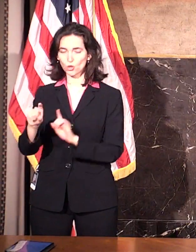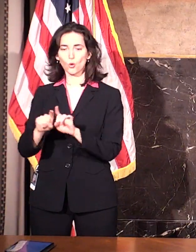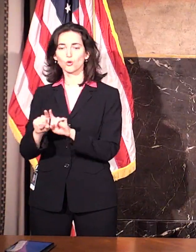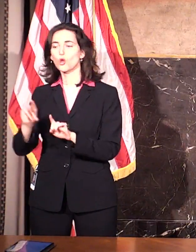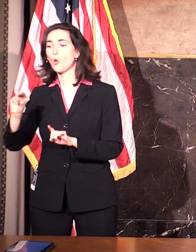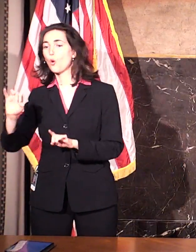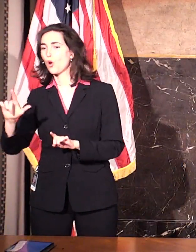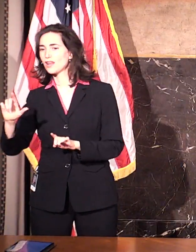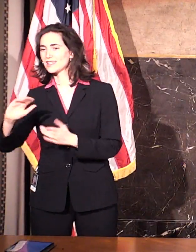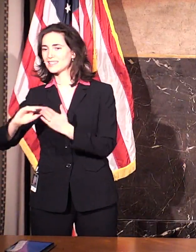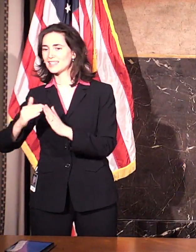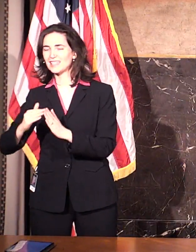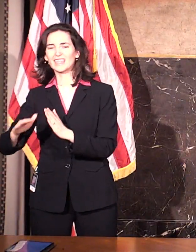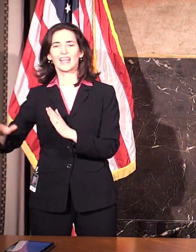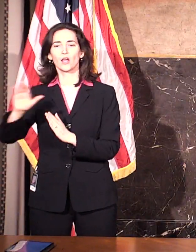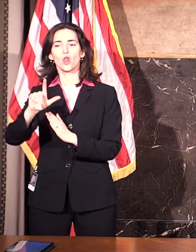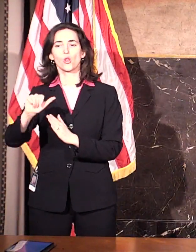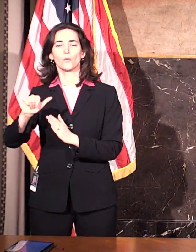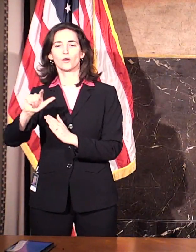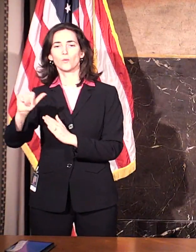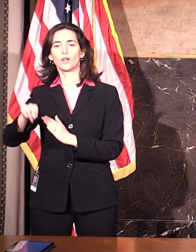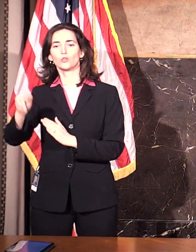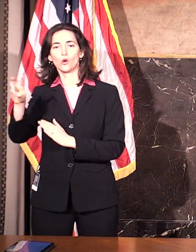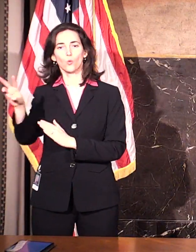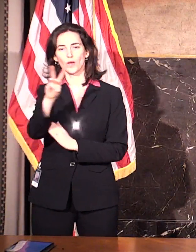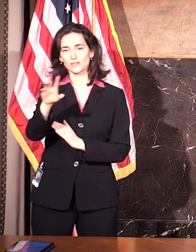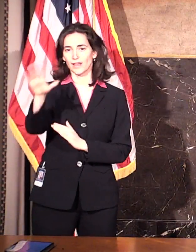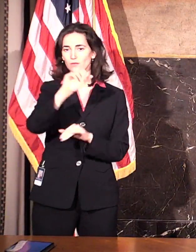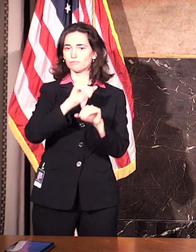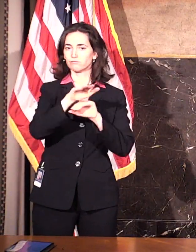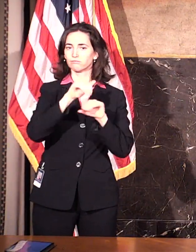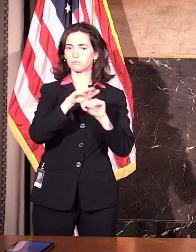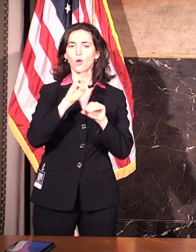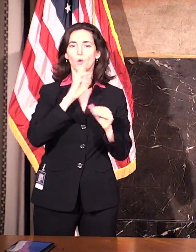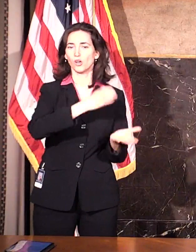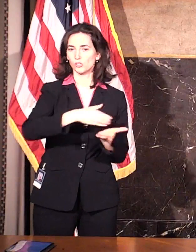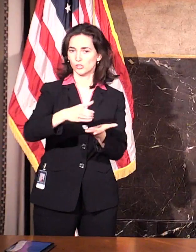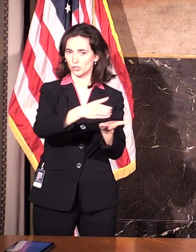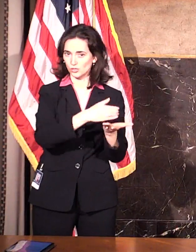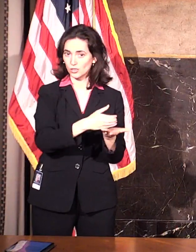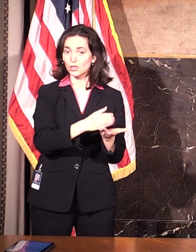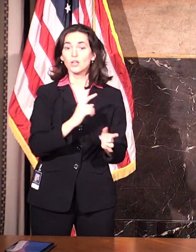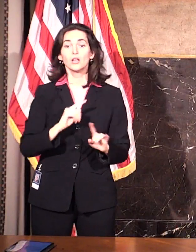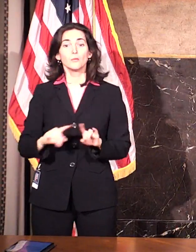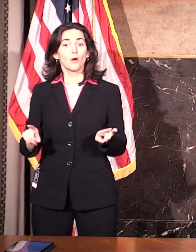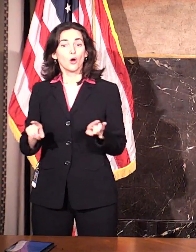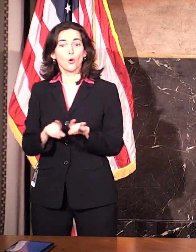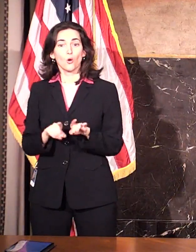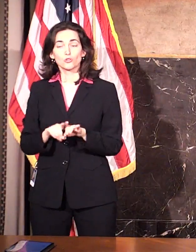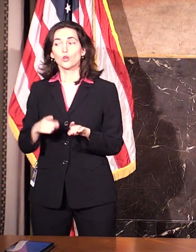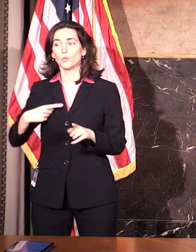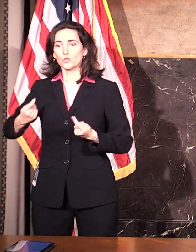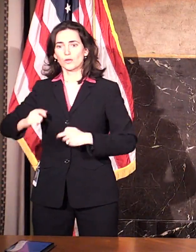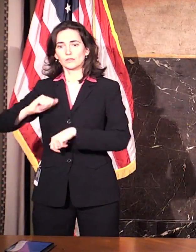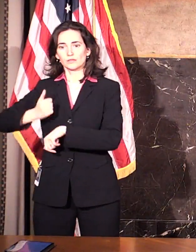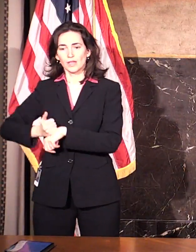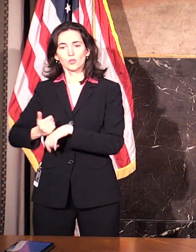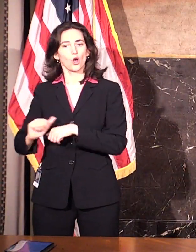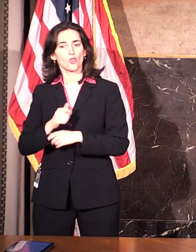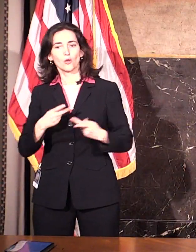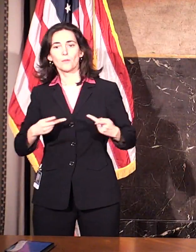northwest Louisiana. But we're also working on bottled water distribution sites in places like Lake